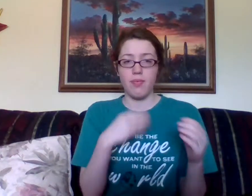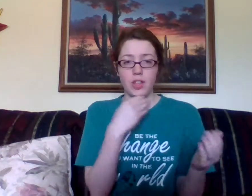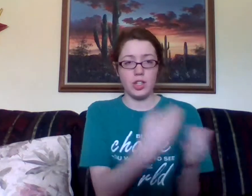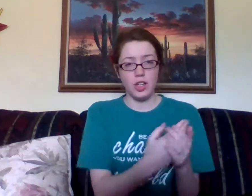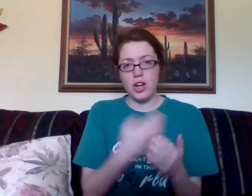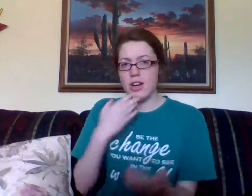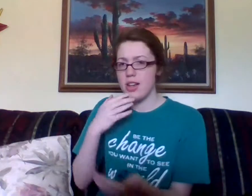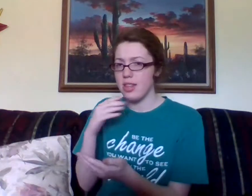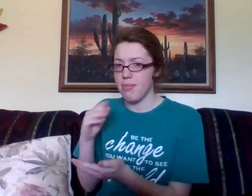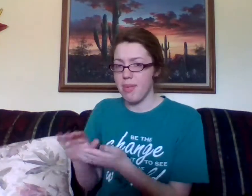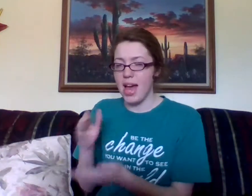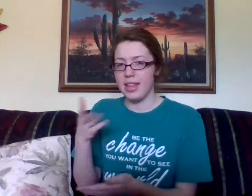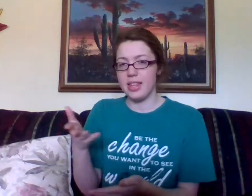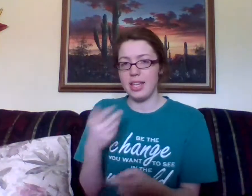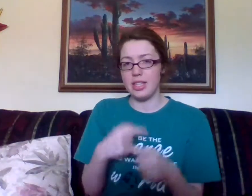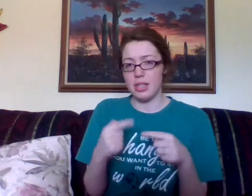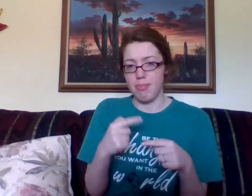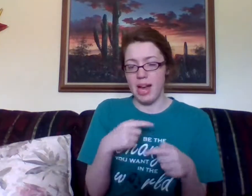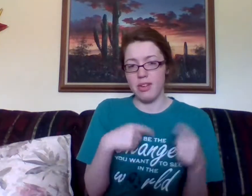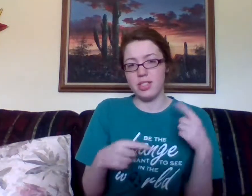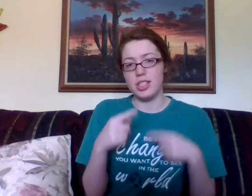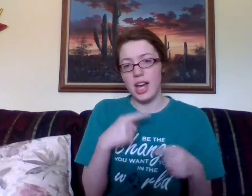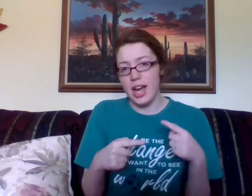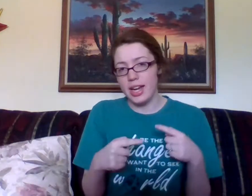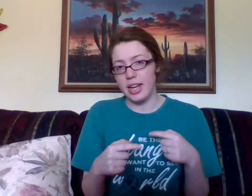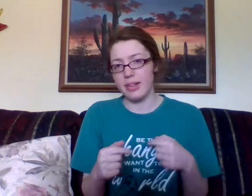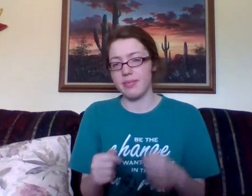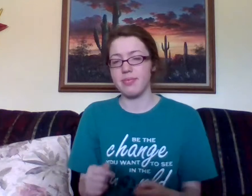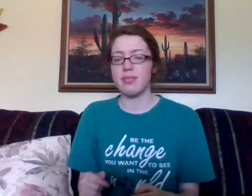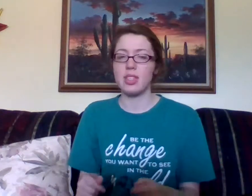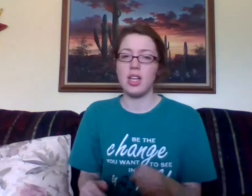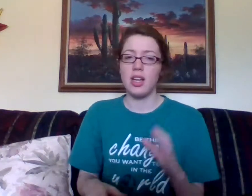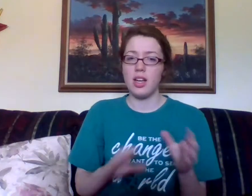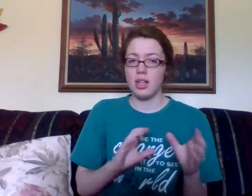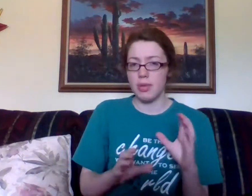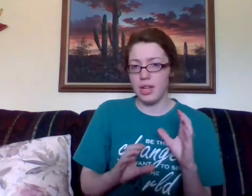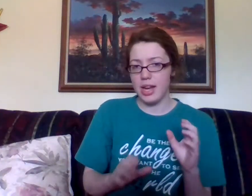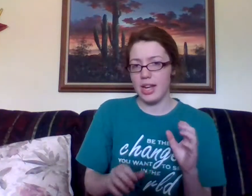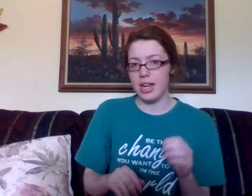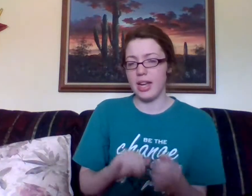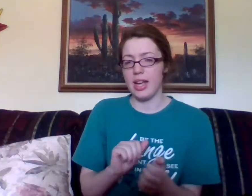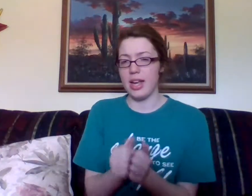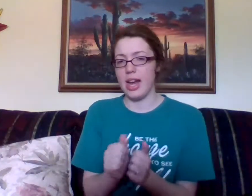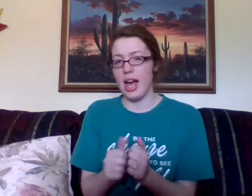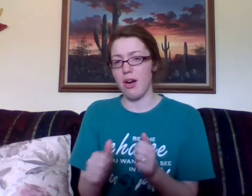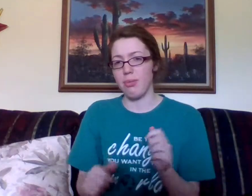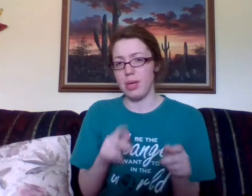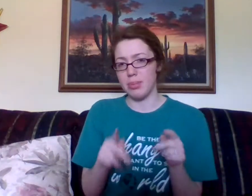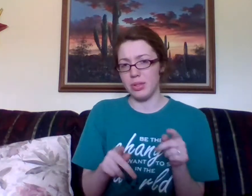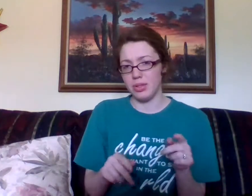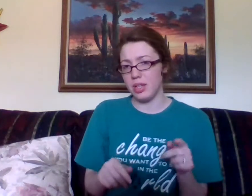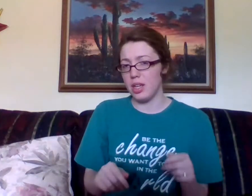the good, the bad things about signing, communicating, and how people